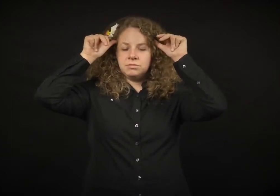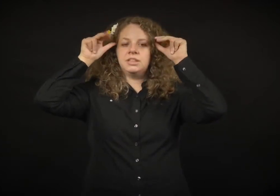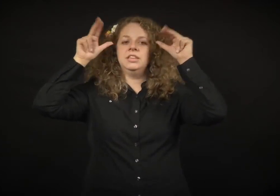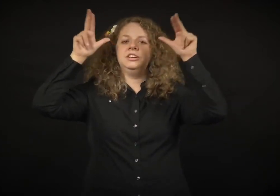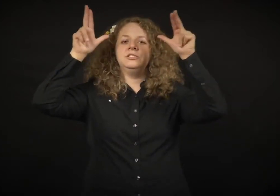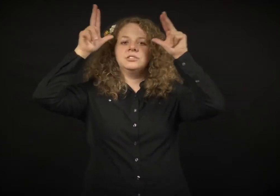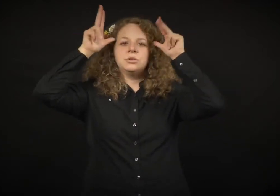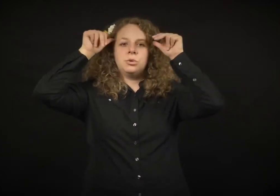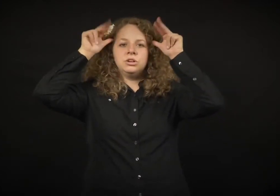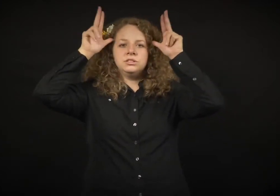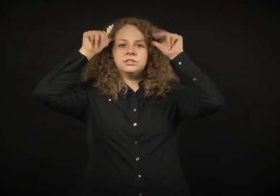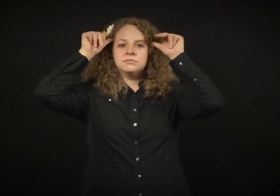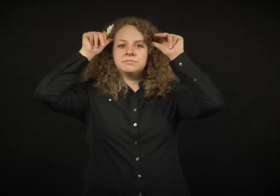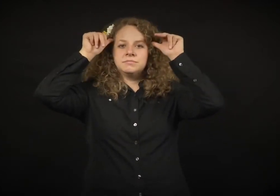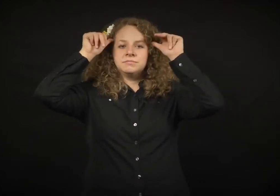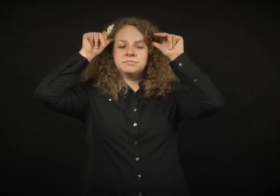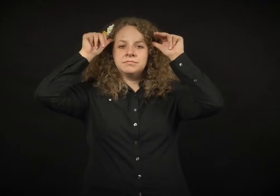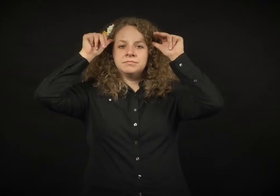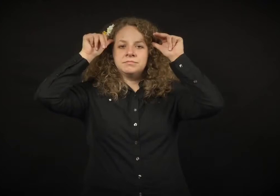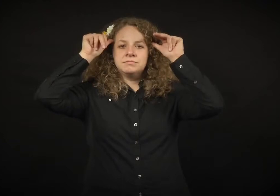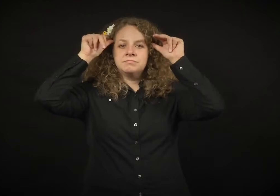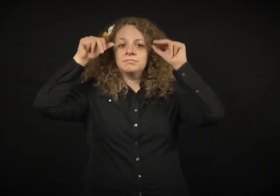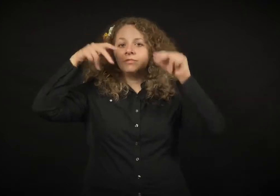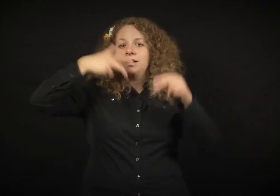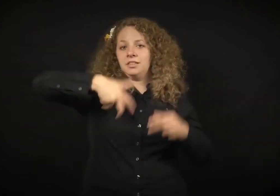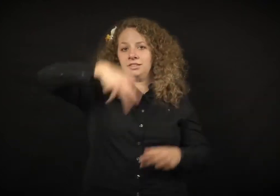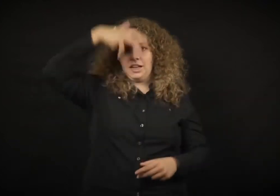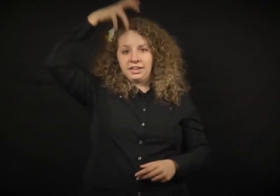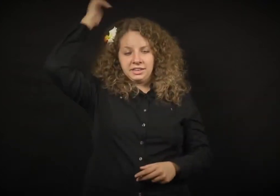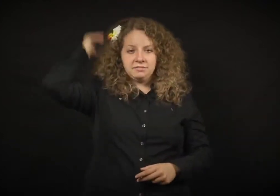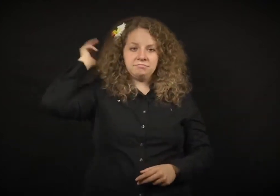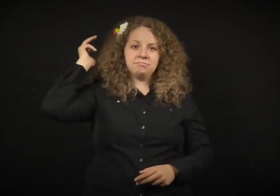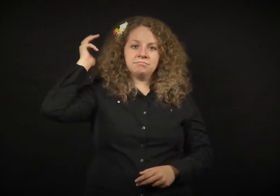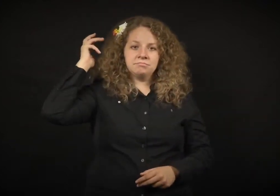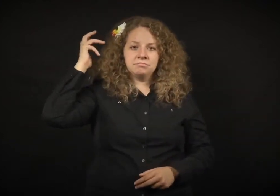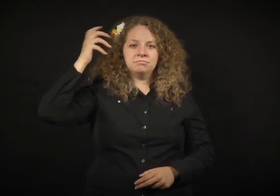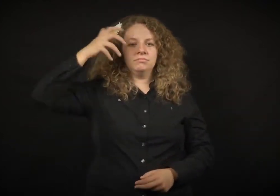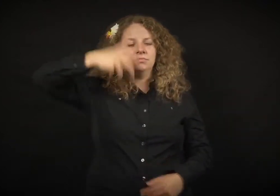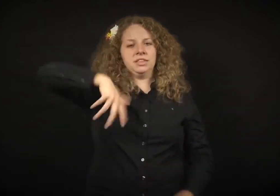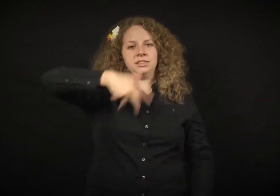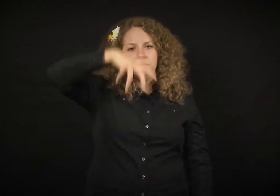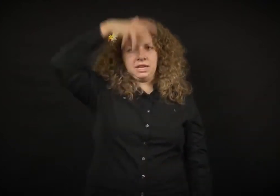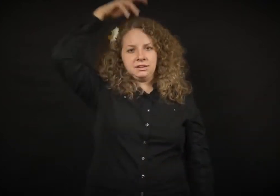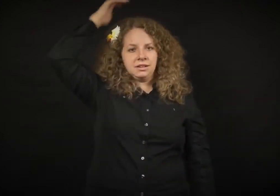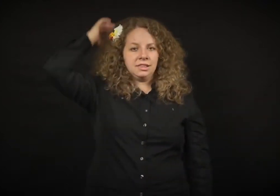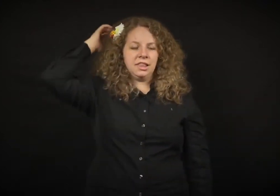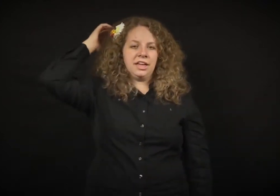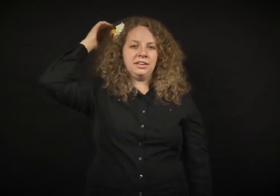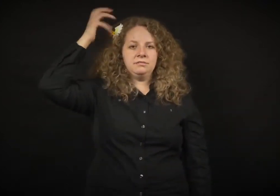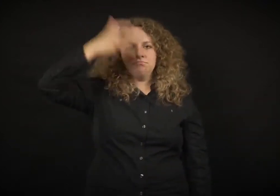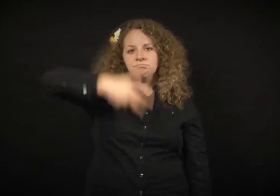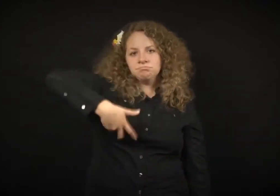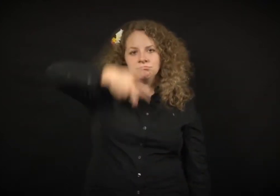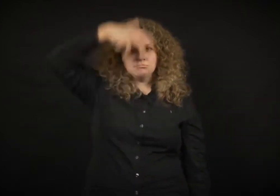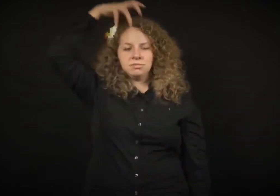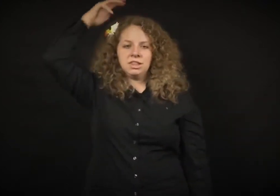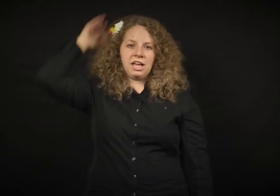like the ears, horse. A lion, like the mane, a lion,